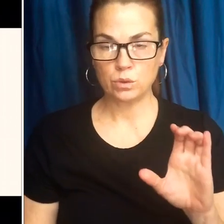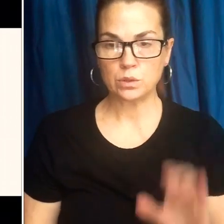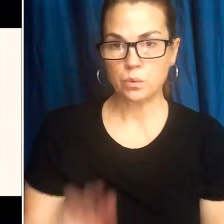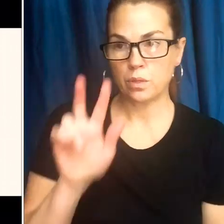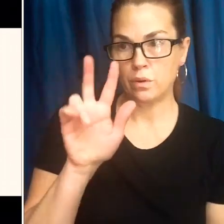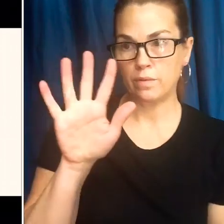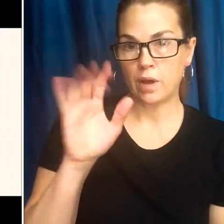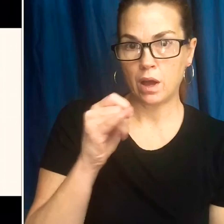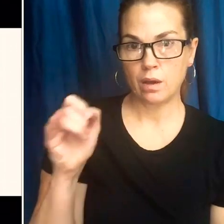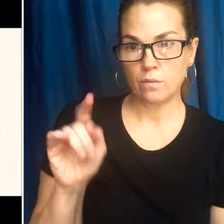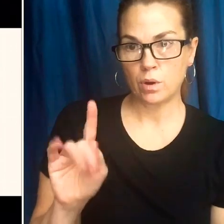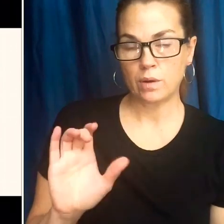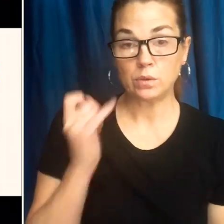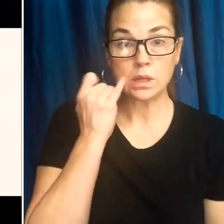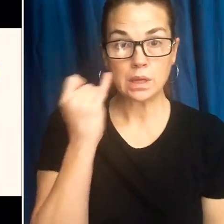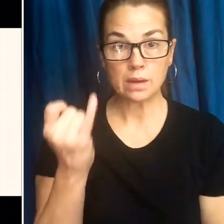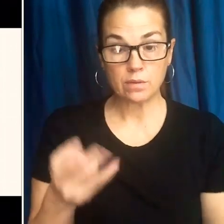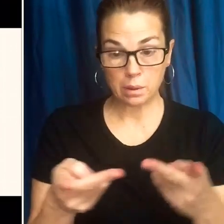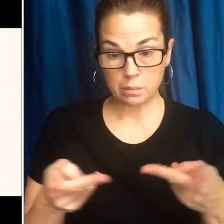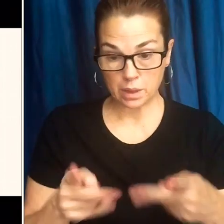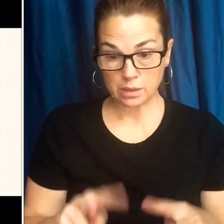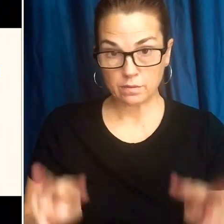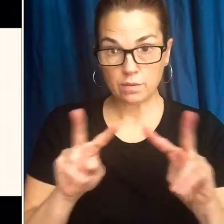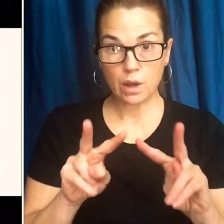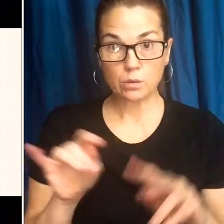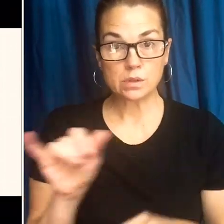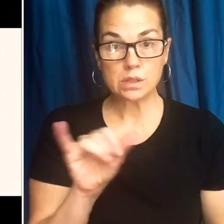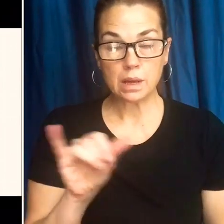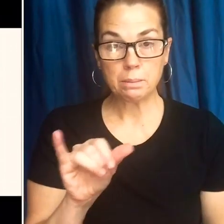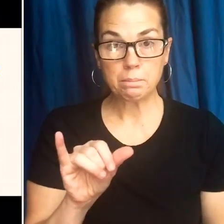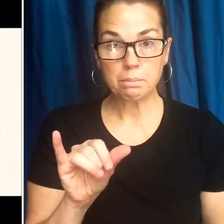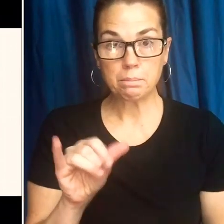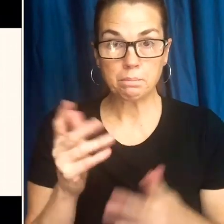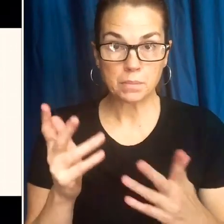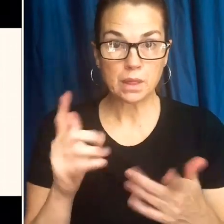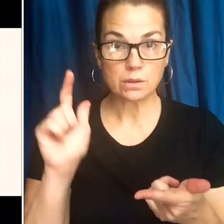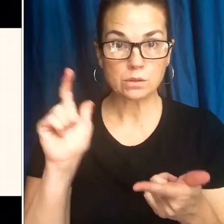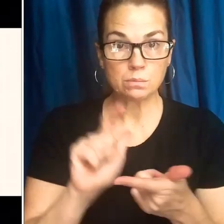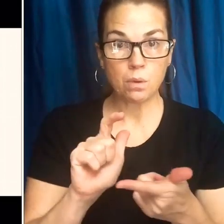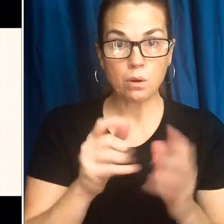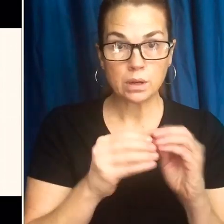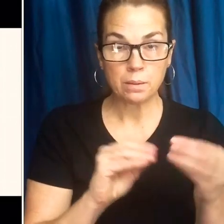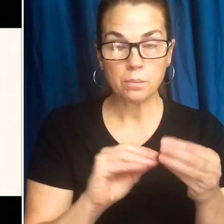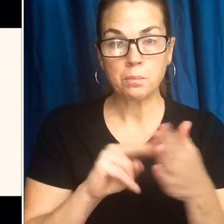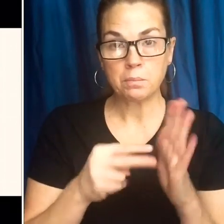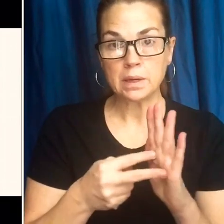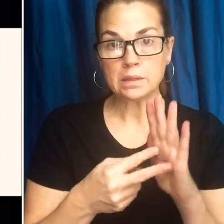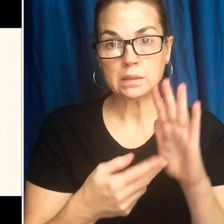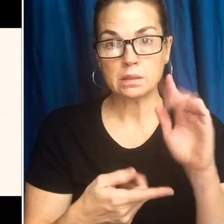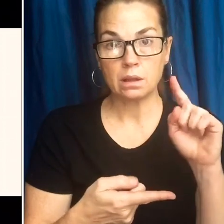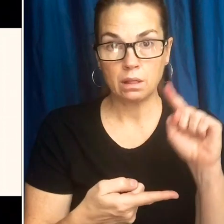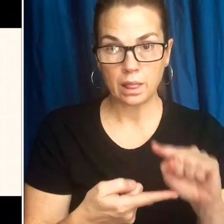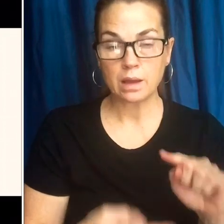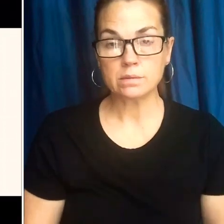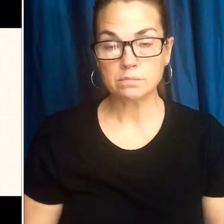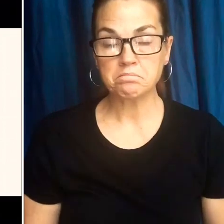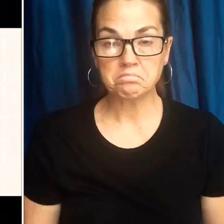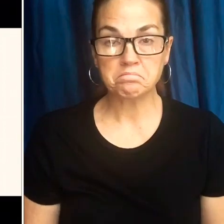decimal. 25 hundredths is less than 35 hundredths. When I compare